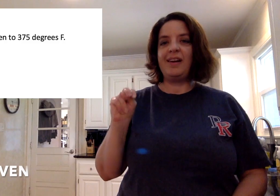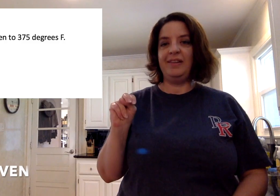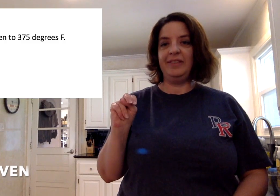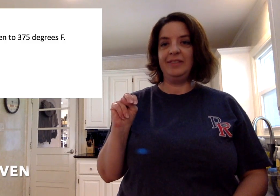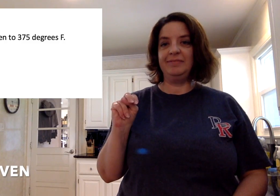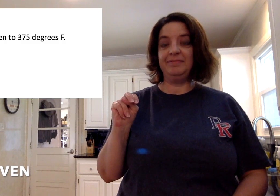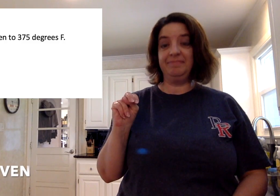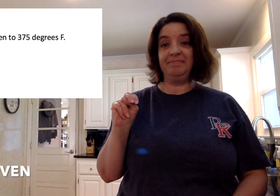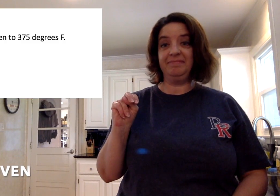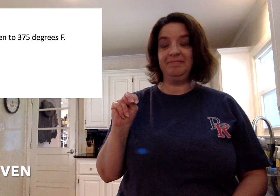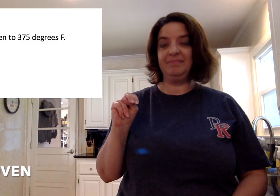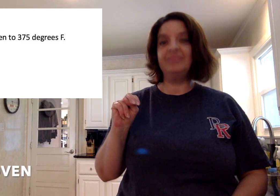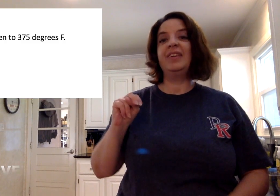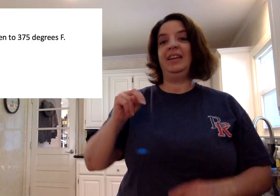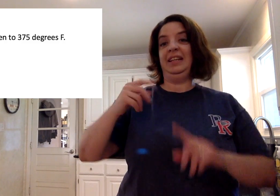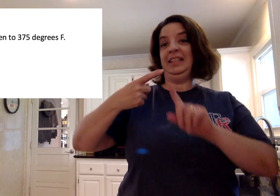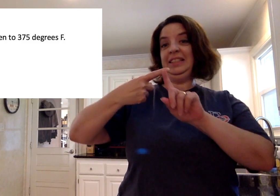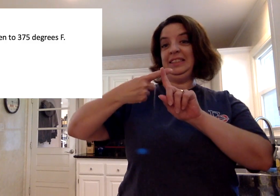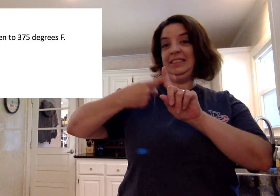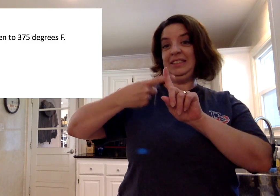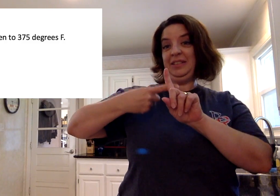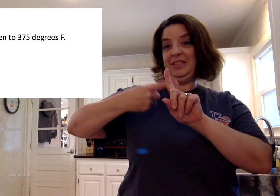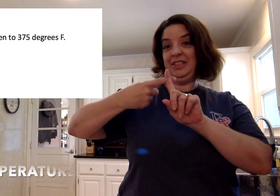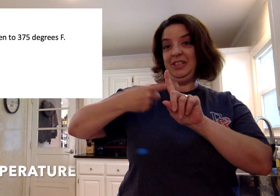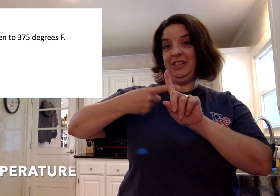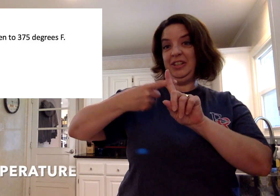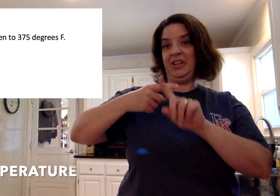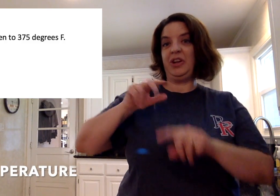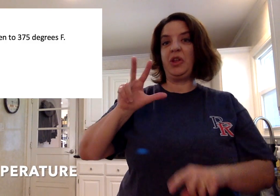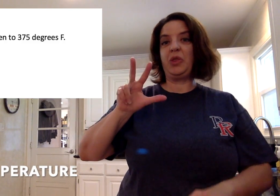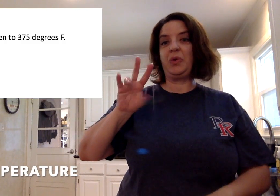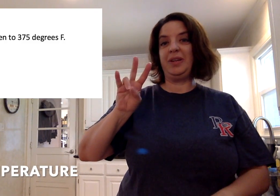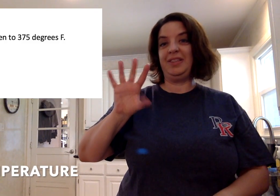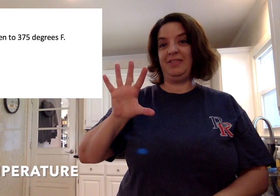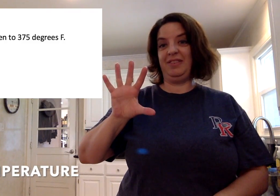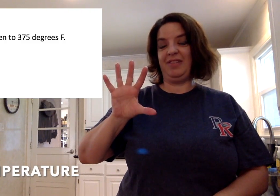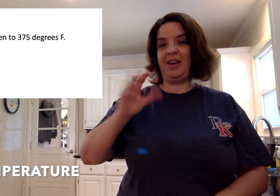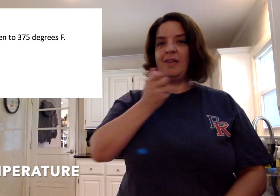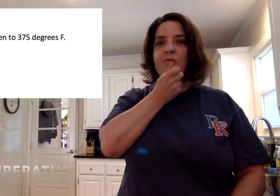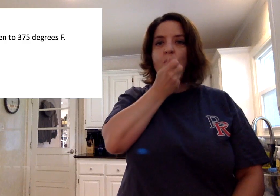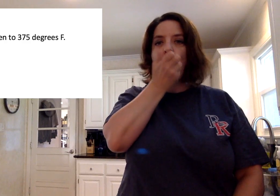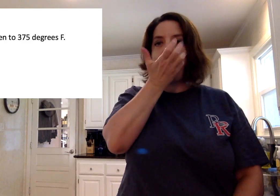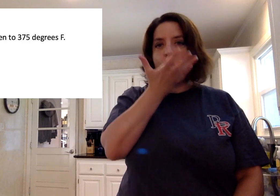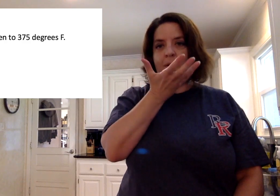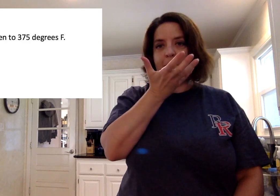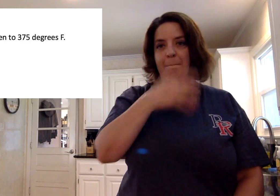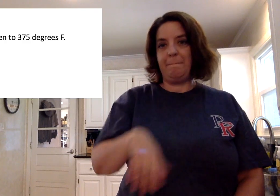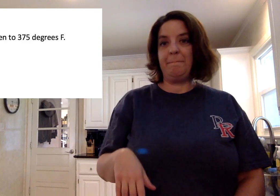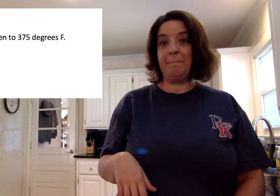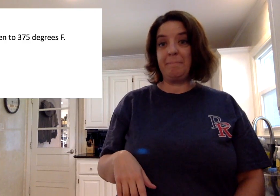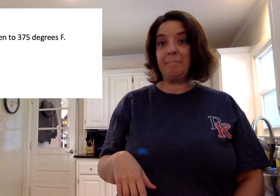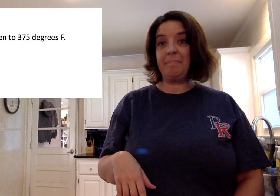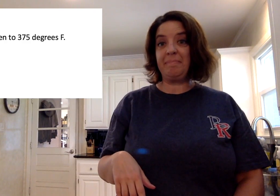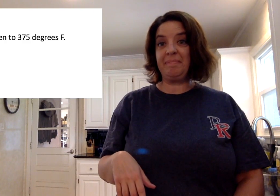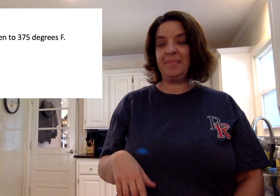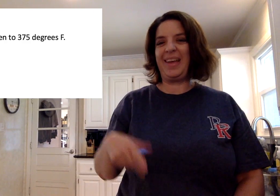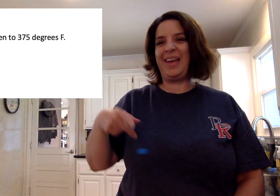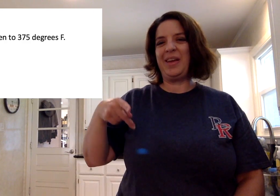think about my topic, the oven, which I spell. Then I need to talk about temperature, which is 375, and then I need to warm it